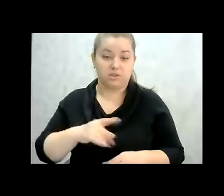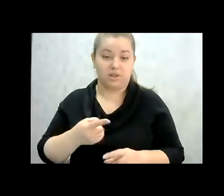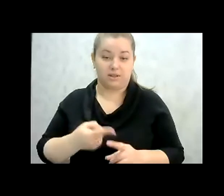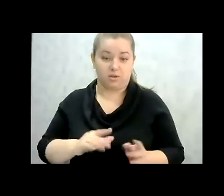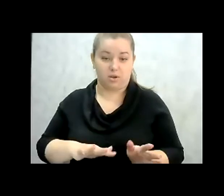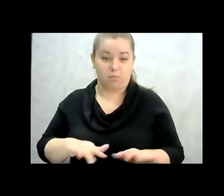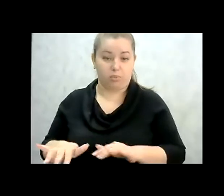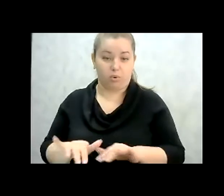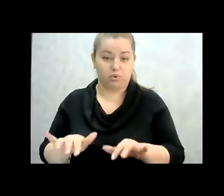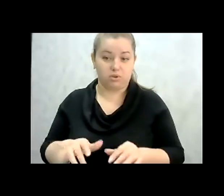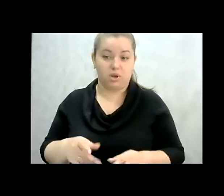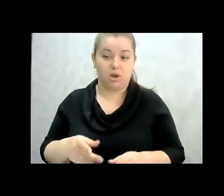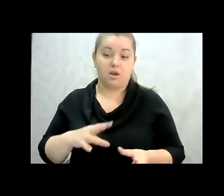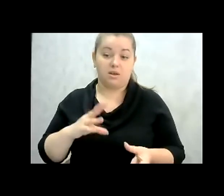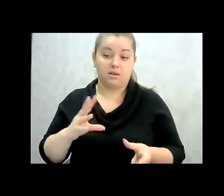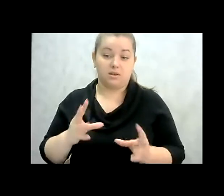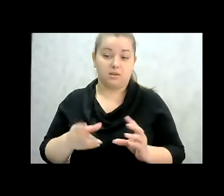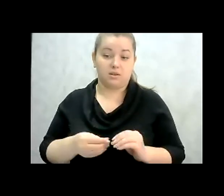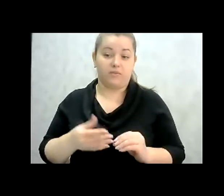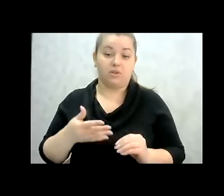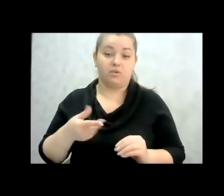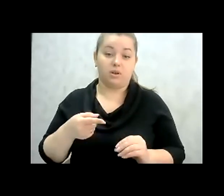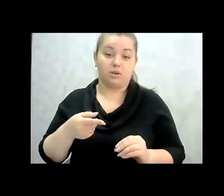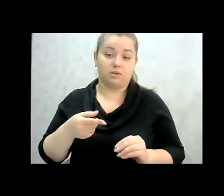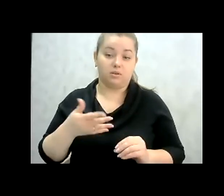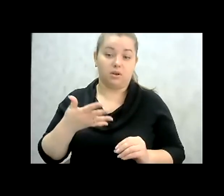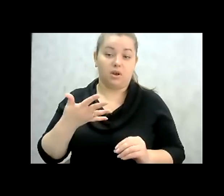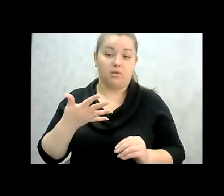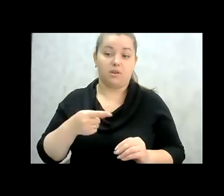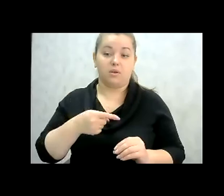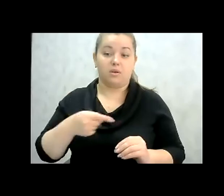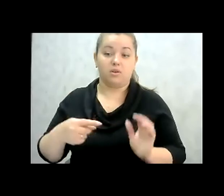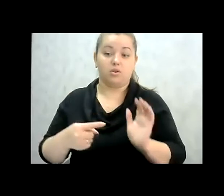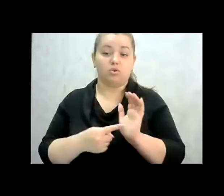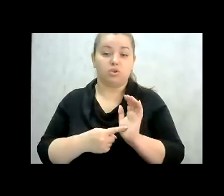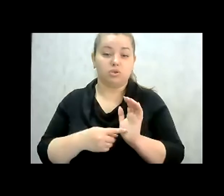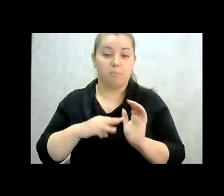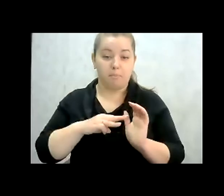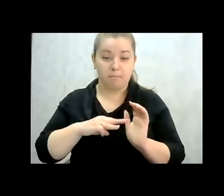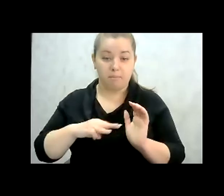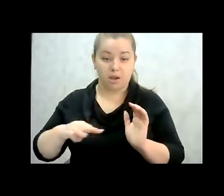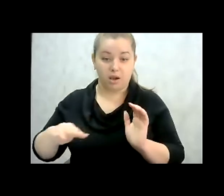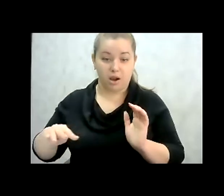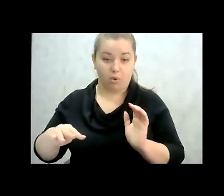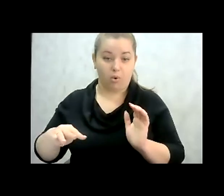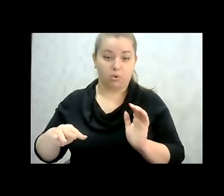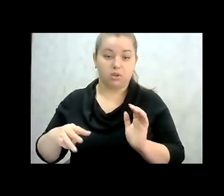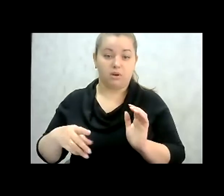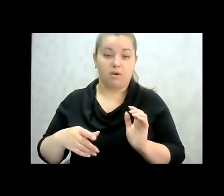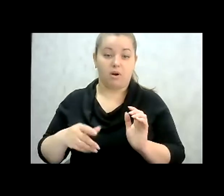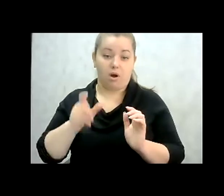And according to tentative estimates, now in Ukraine, there are 5.5 to